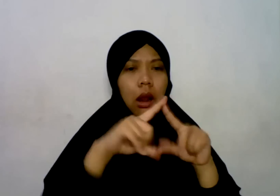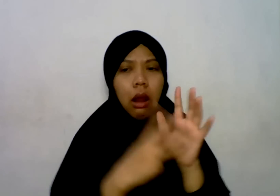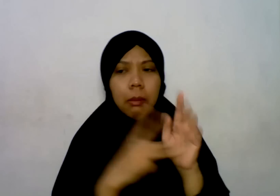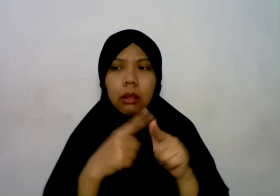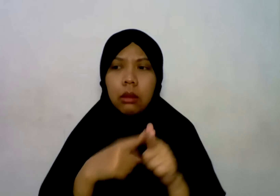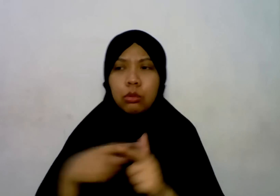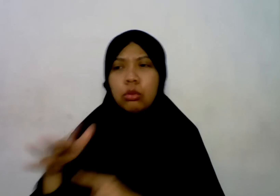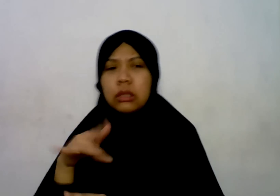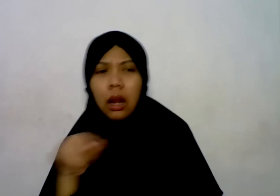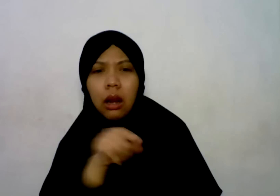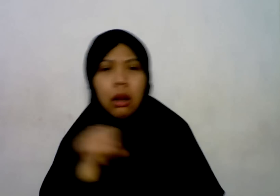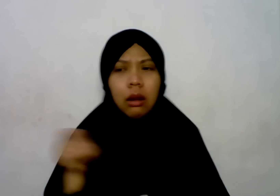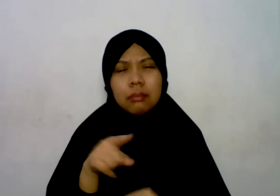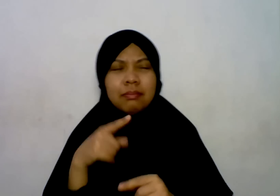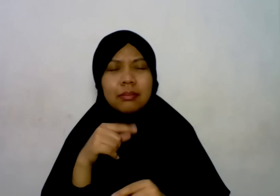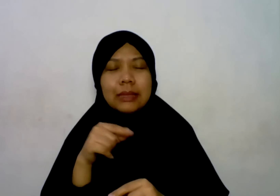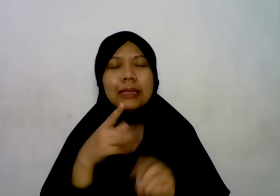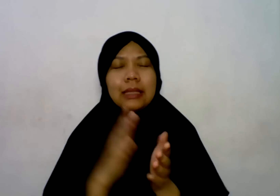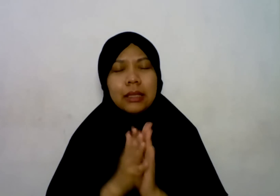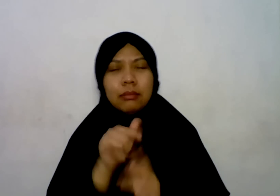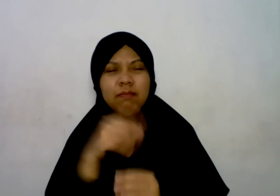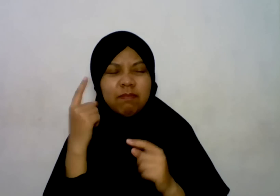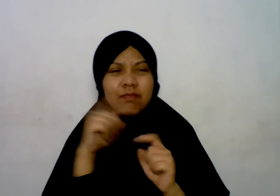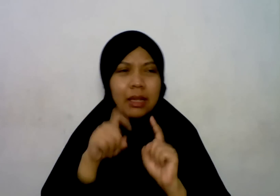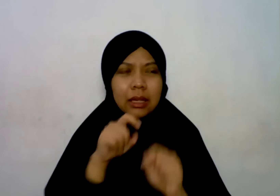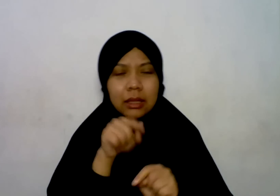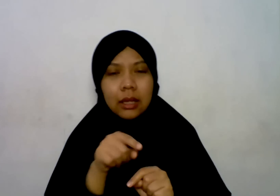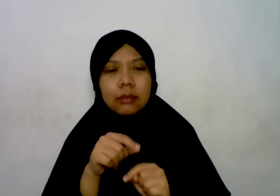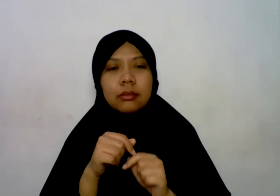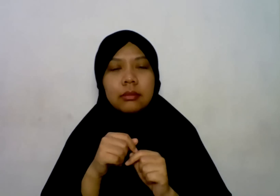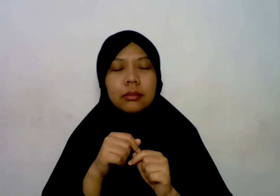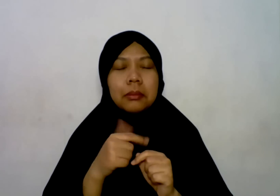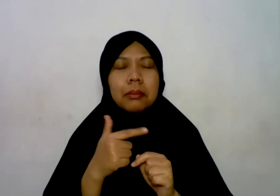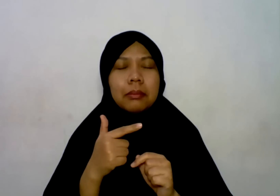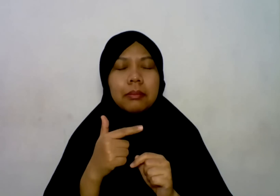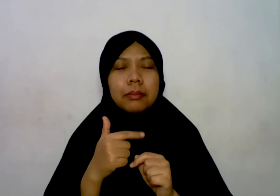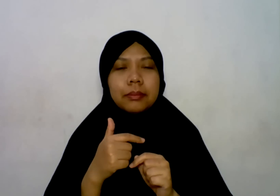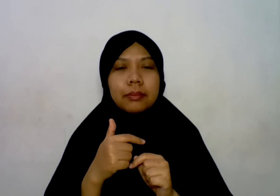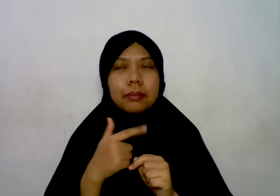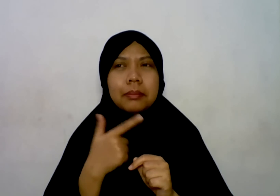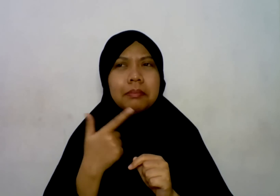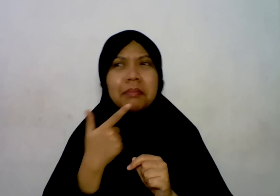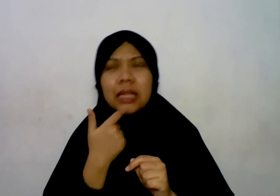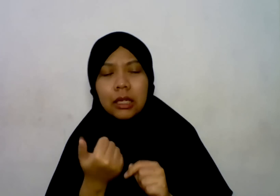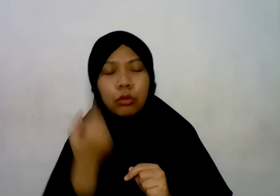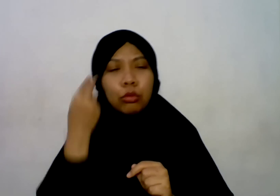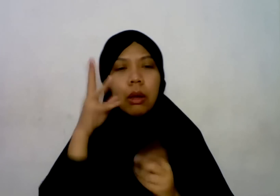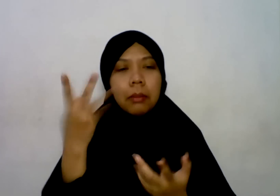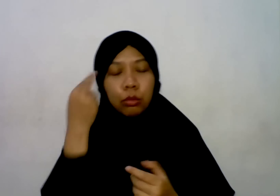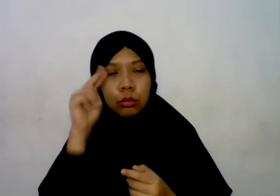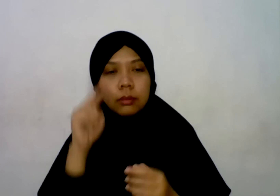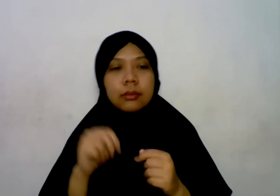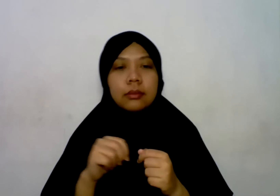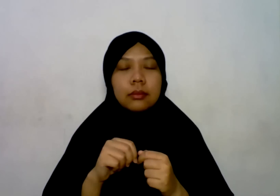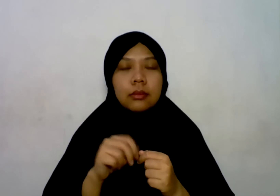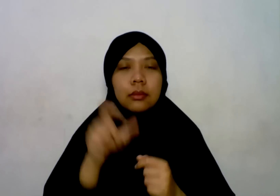this kind of questions is very important to the authority in order to approve, like a study